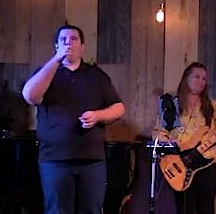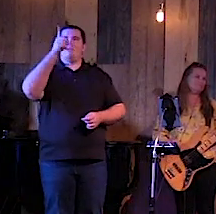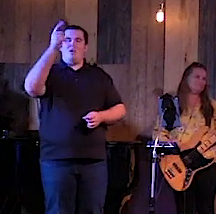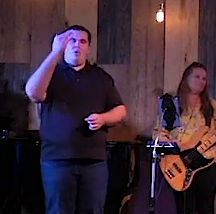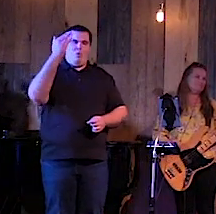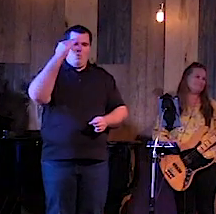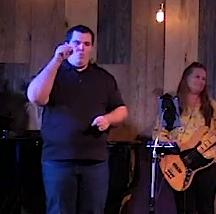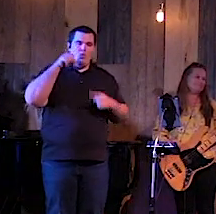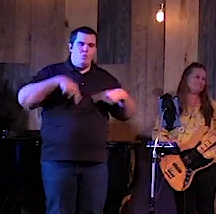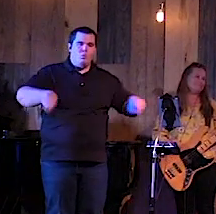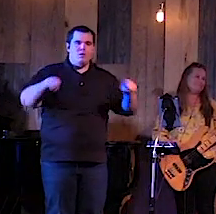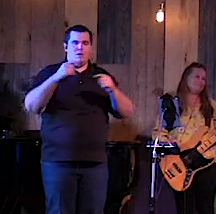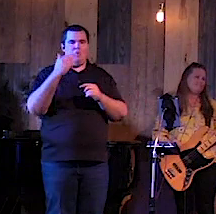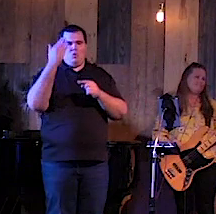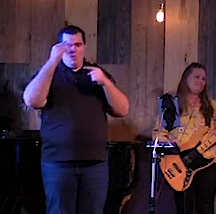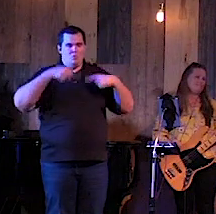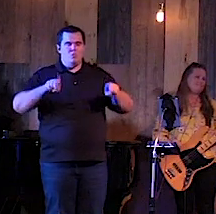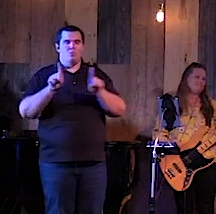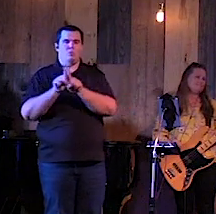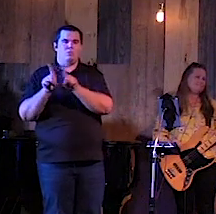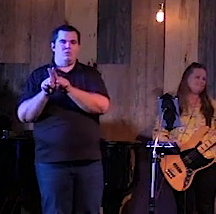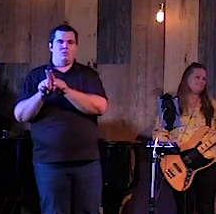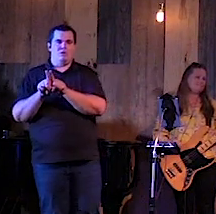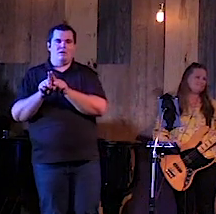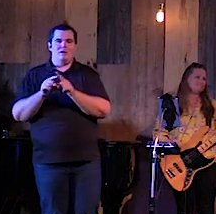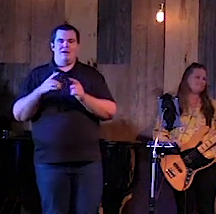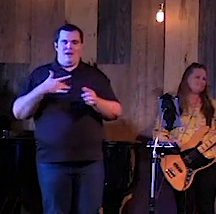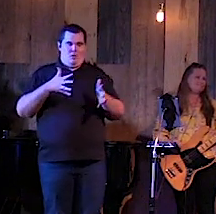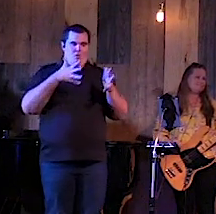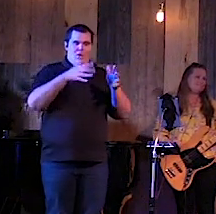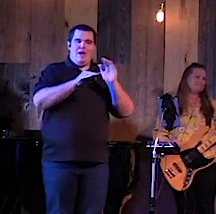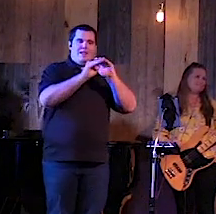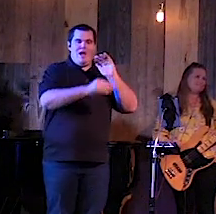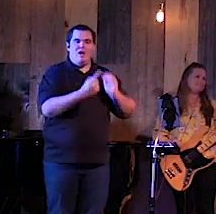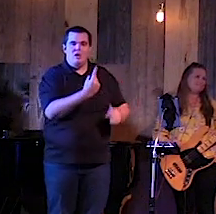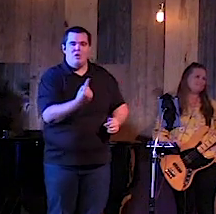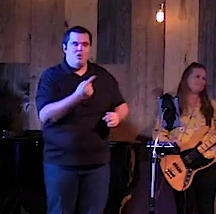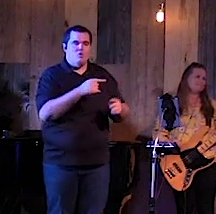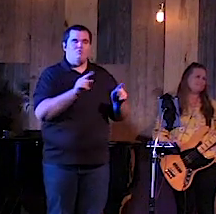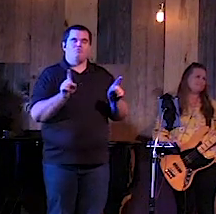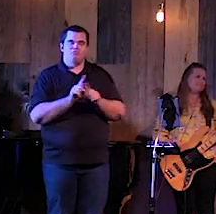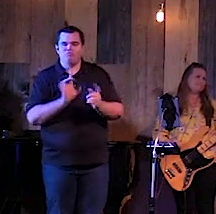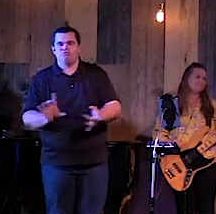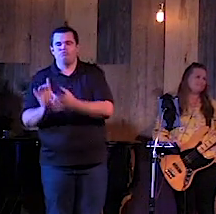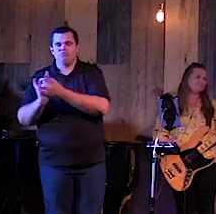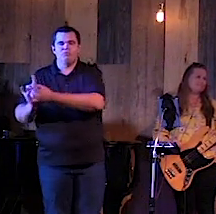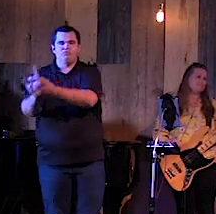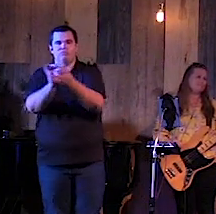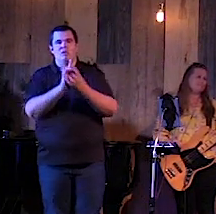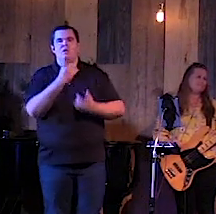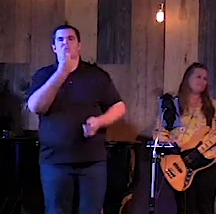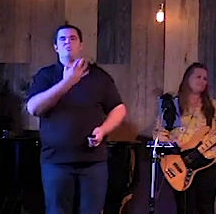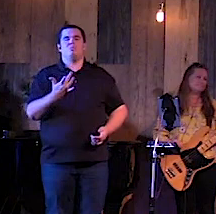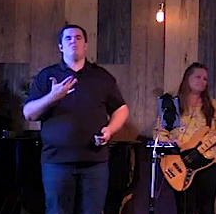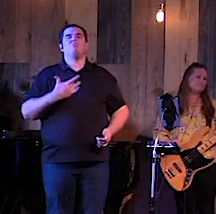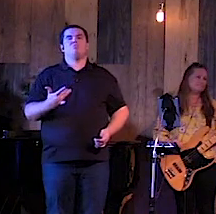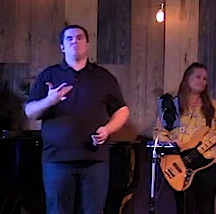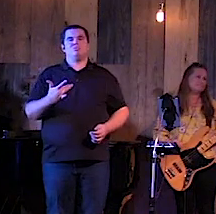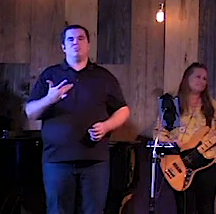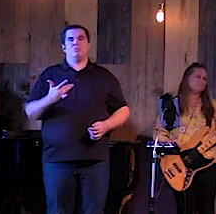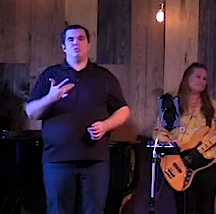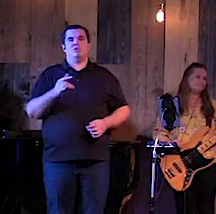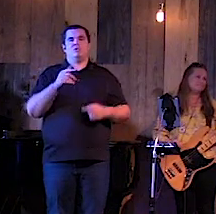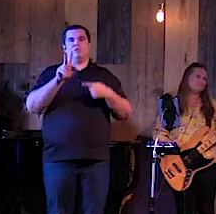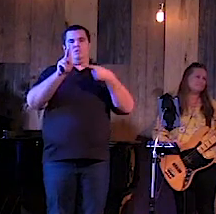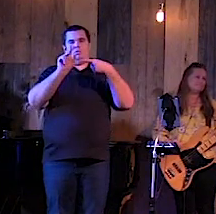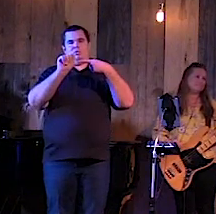and He knows them, so we want to know them. And He wants to leave them less alone, so we want to leave them less alone. So one of the things that we do is we ask